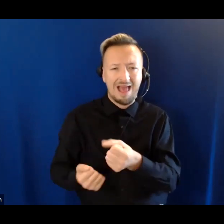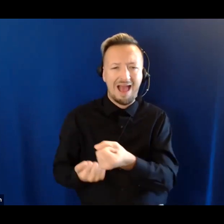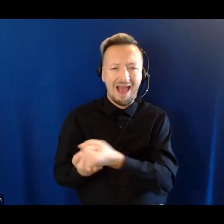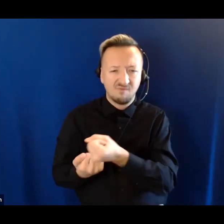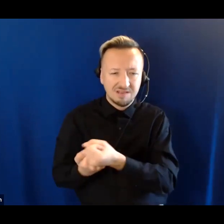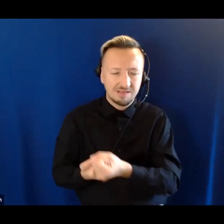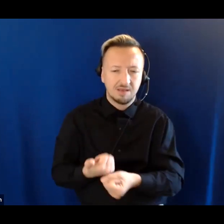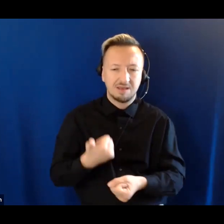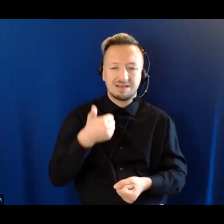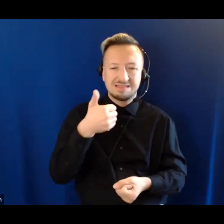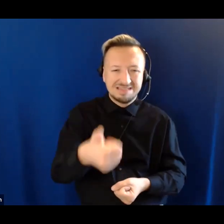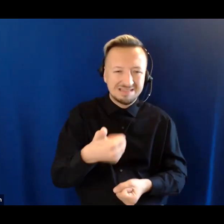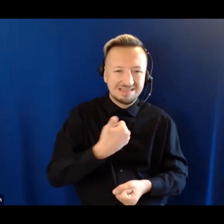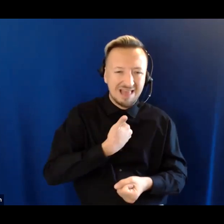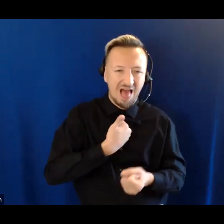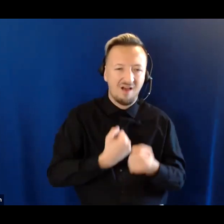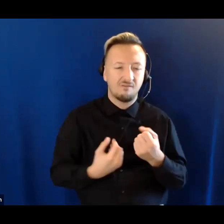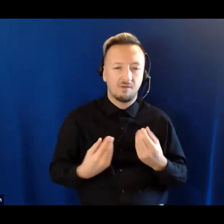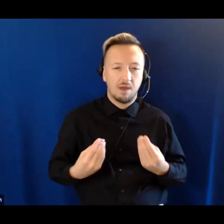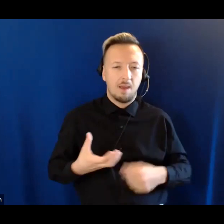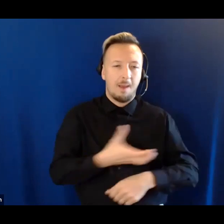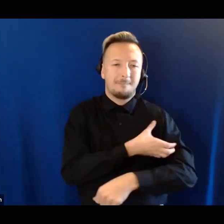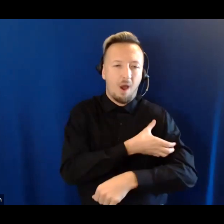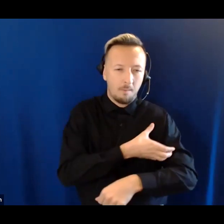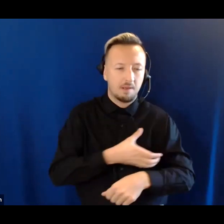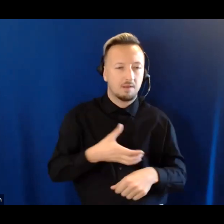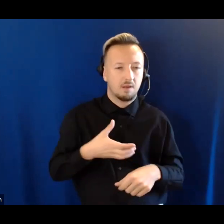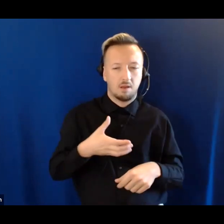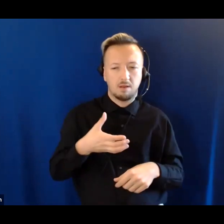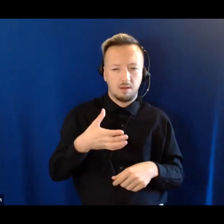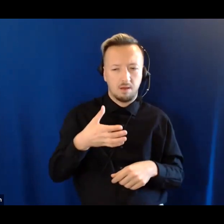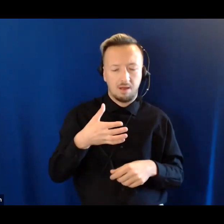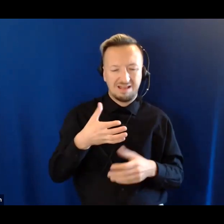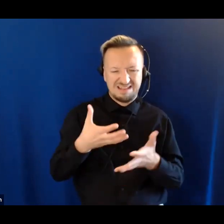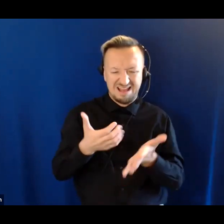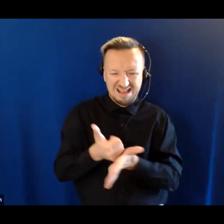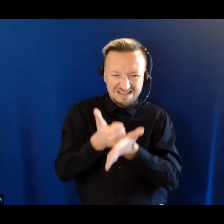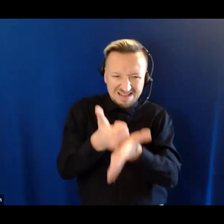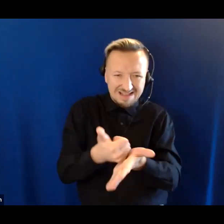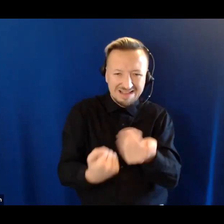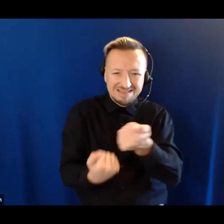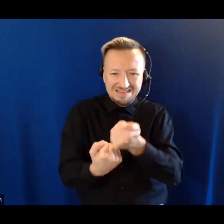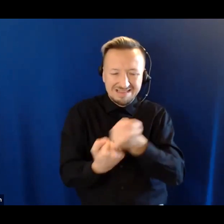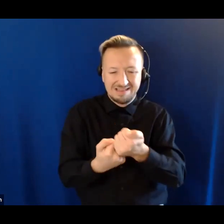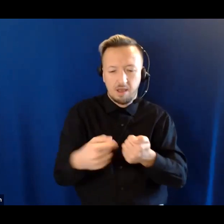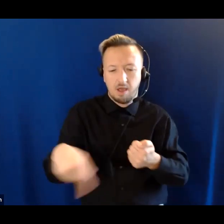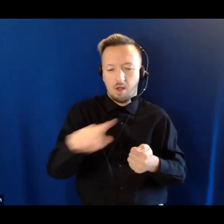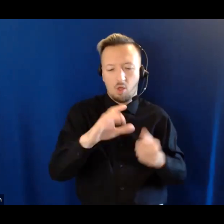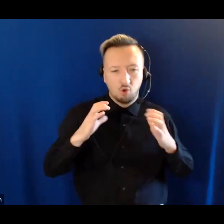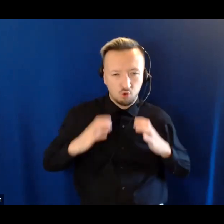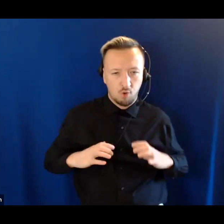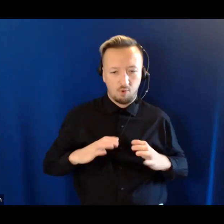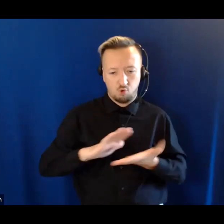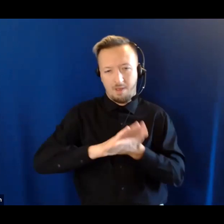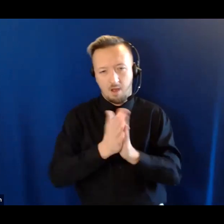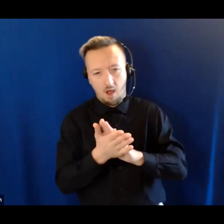self-empowerment, you know, decision-making, assisting our consumers in becoming leaders at all levels, making